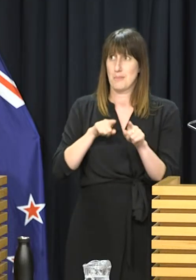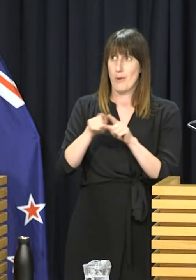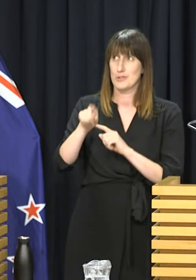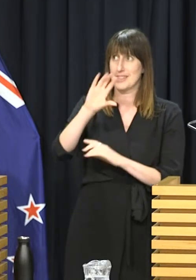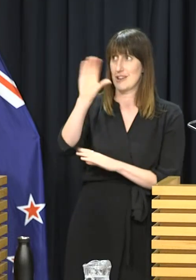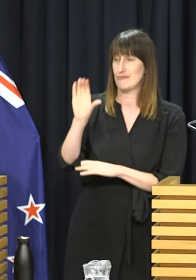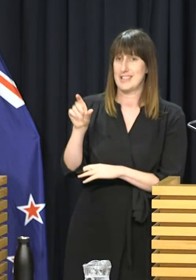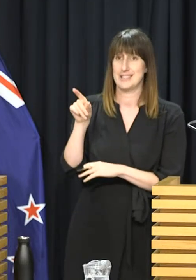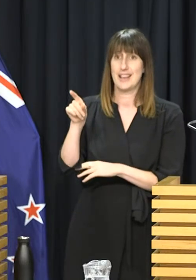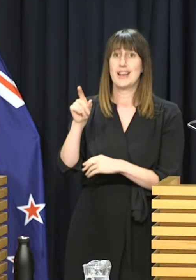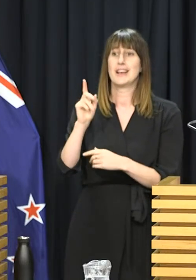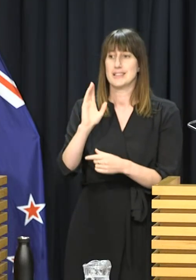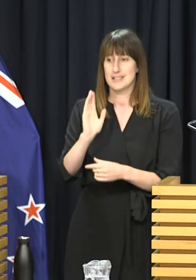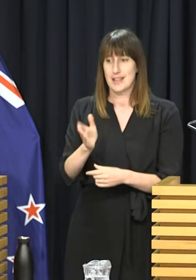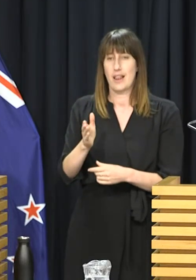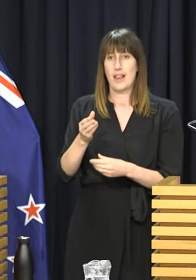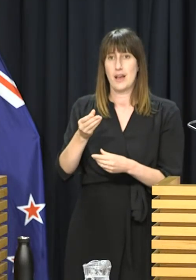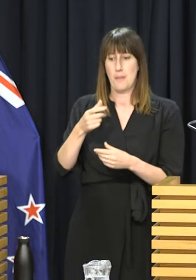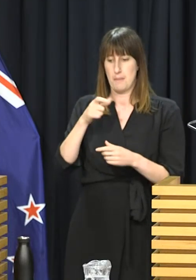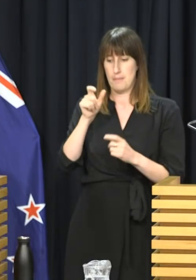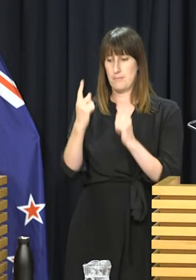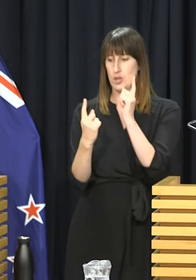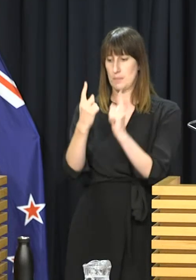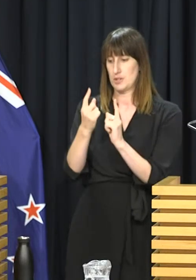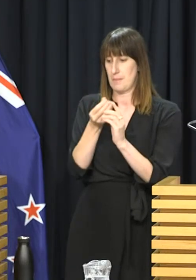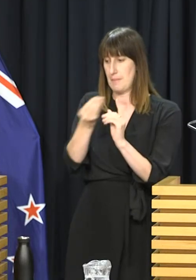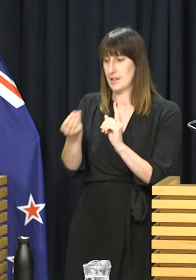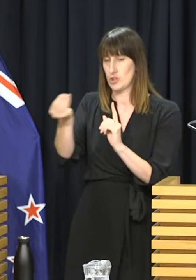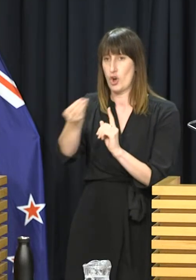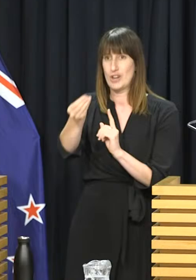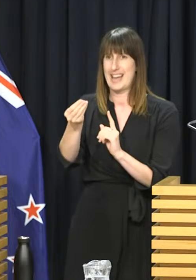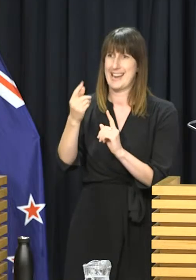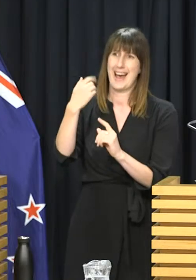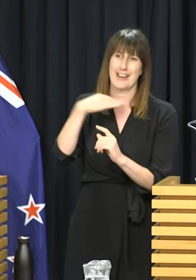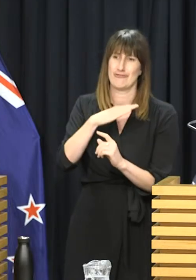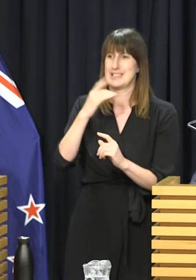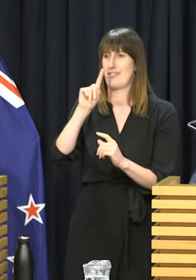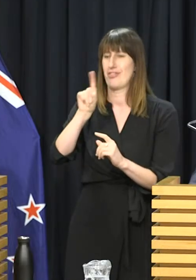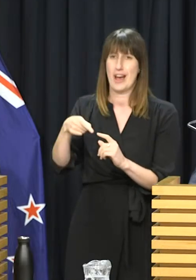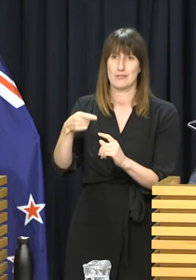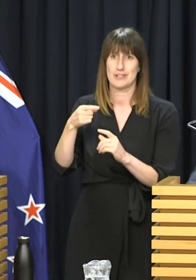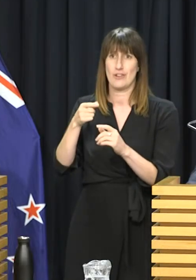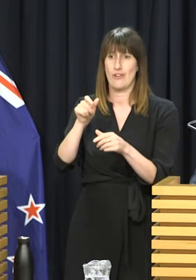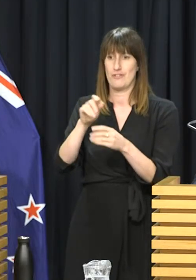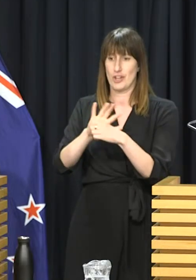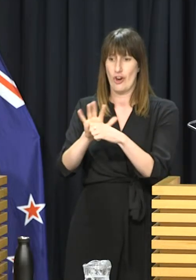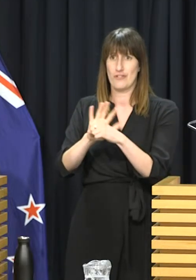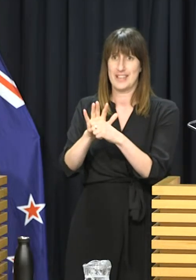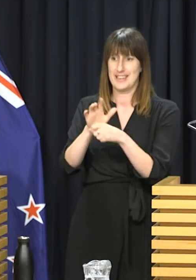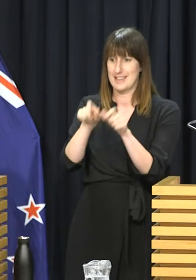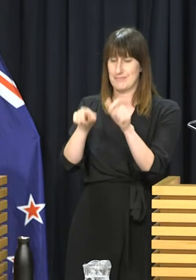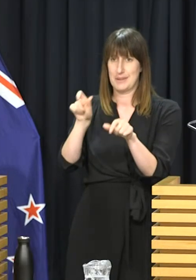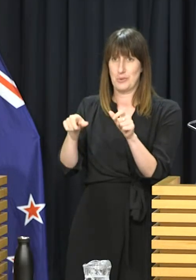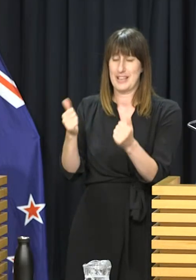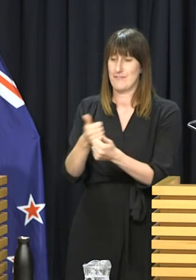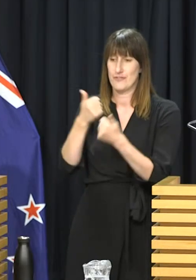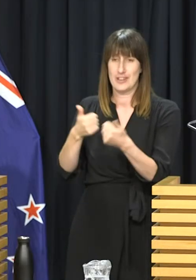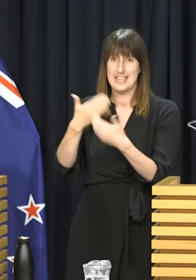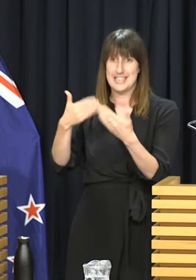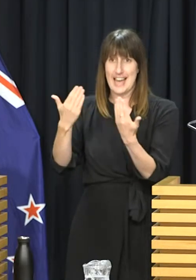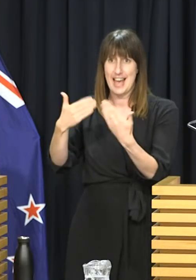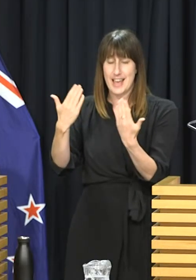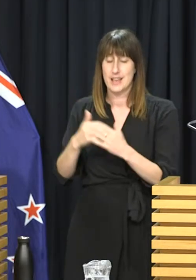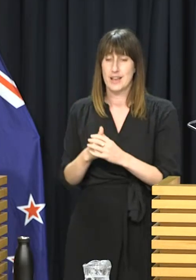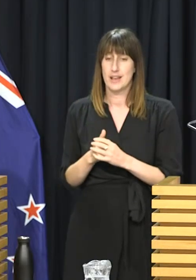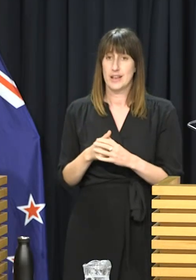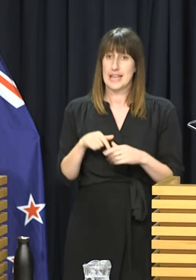places it's still person-to-person transmission, and it's still hundreds if not thousands of cases that they're dealing with every day through that person-to-person contact. Because we don't